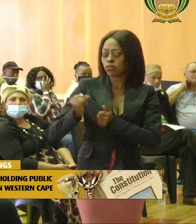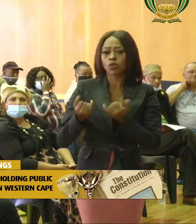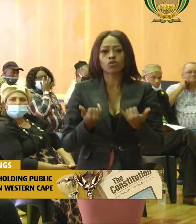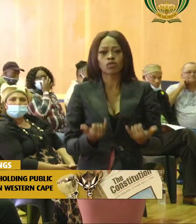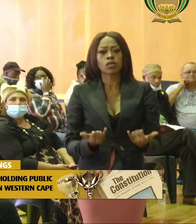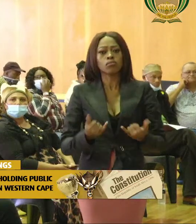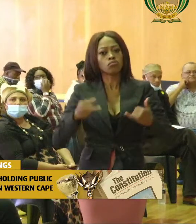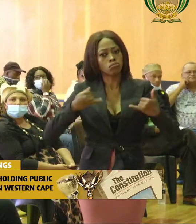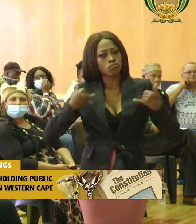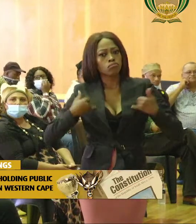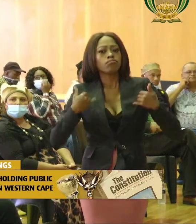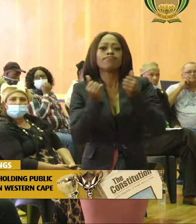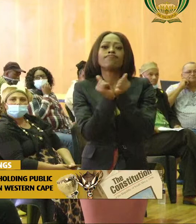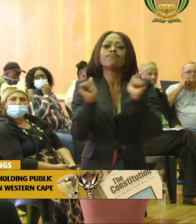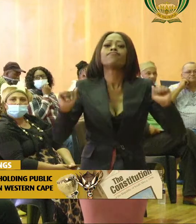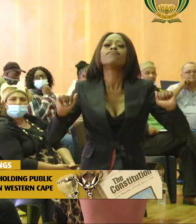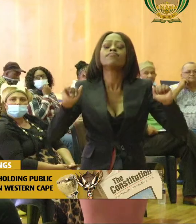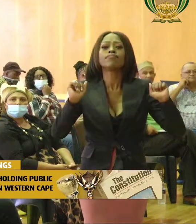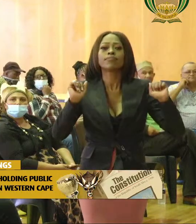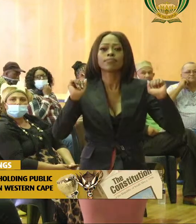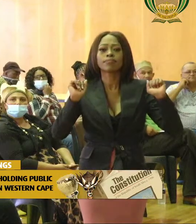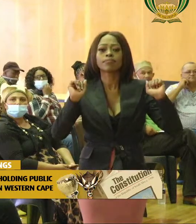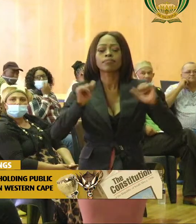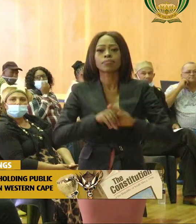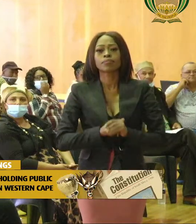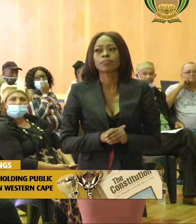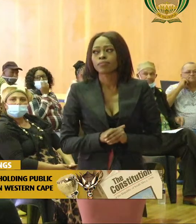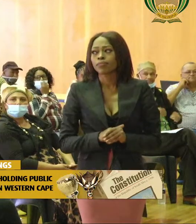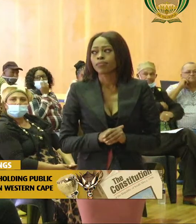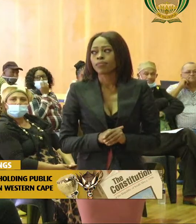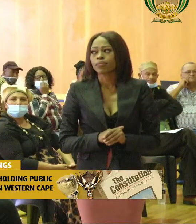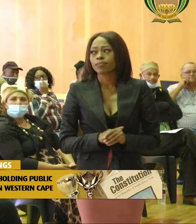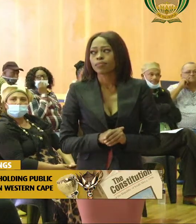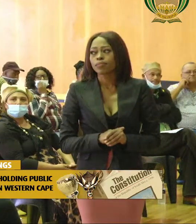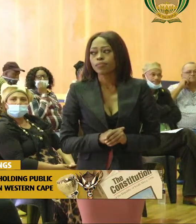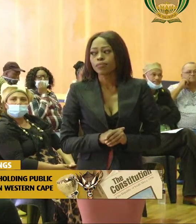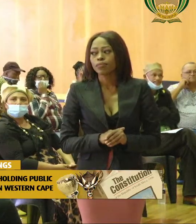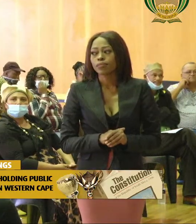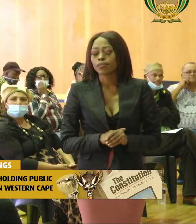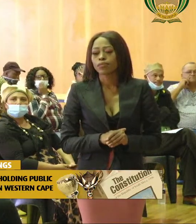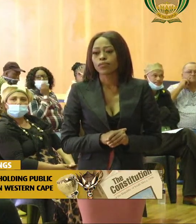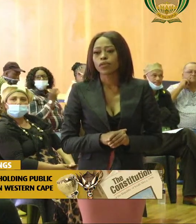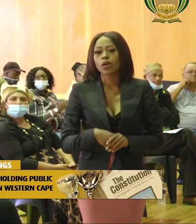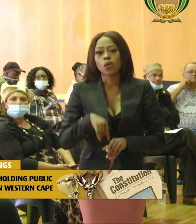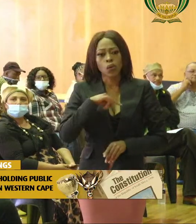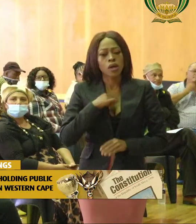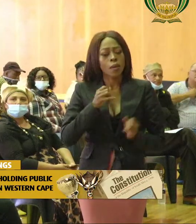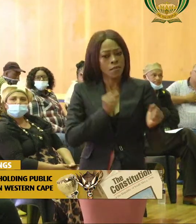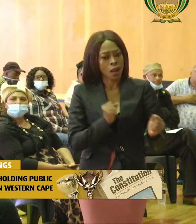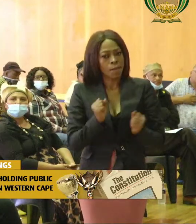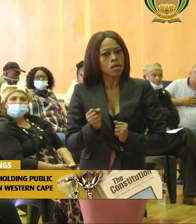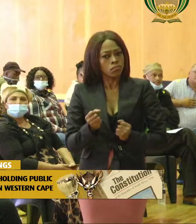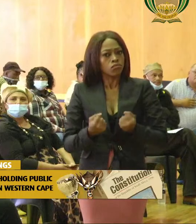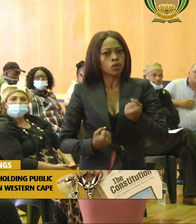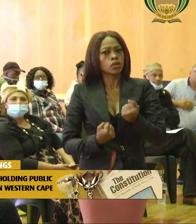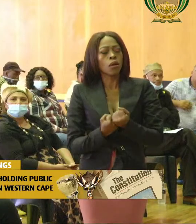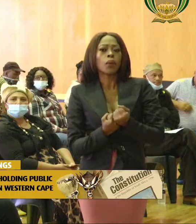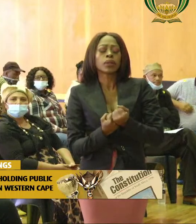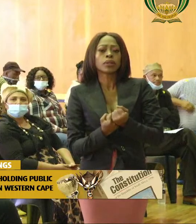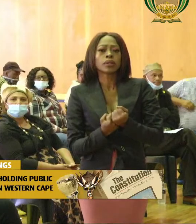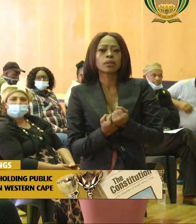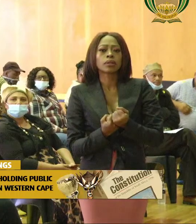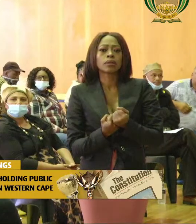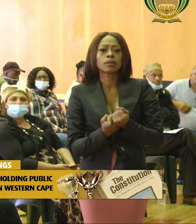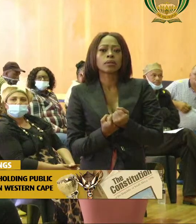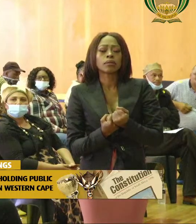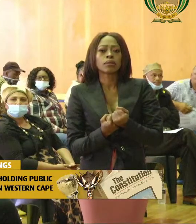bayayixhamla indyeba yokuba kanti bakhululeke. Thina sasoloko siyixhasa into yoba ngaba